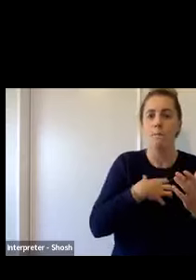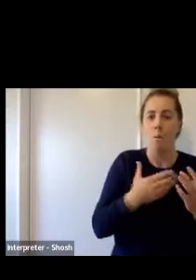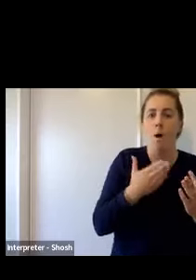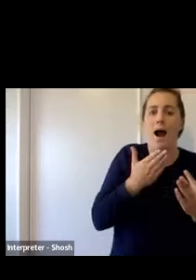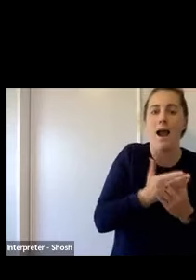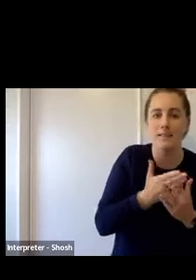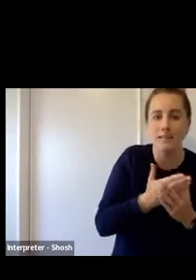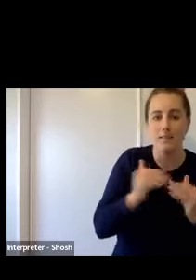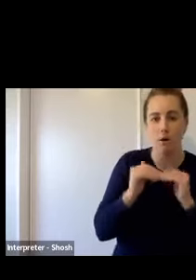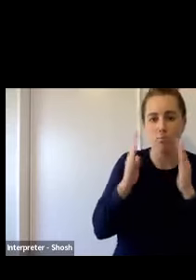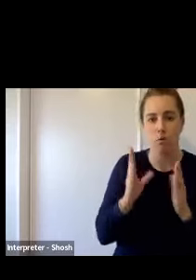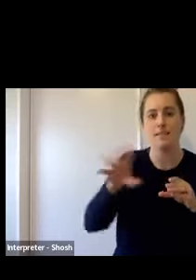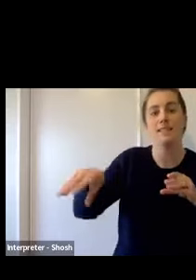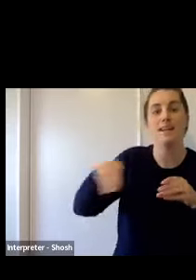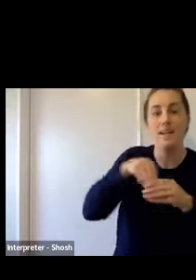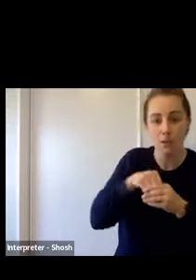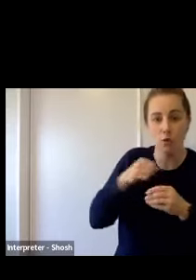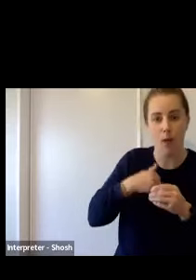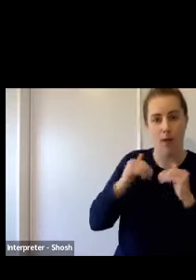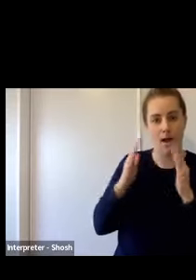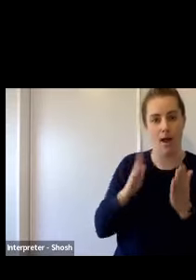accessible properties to the housing market.